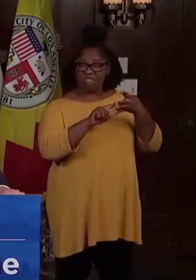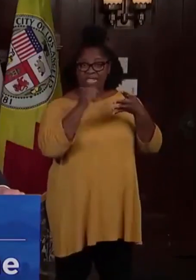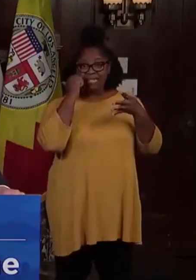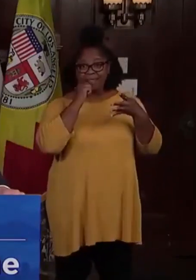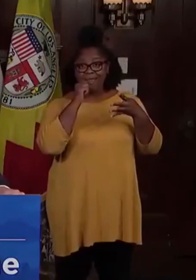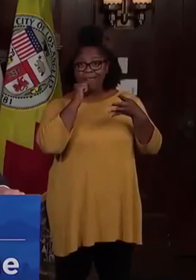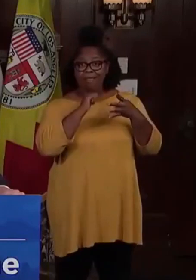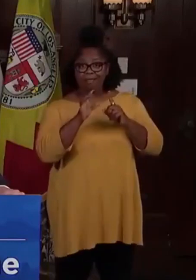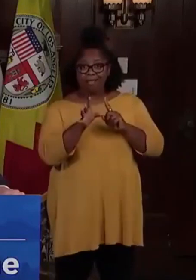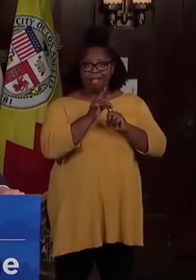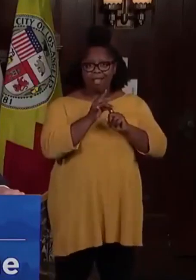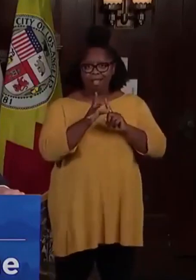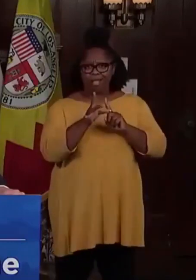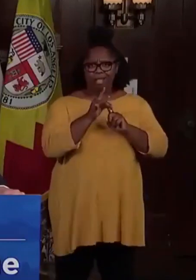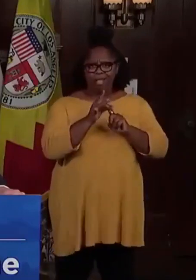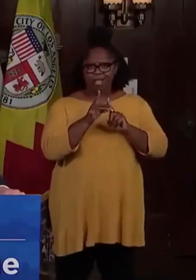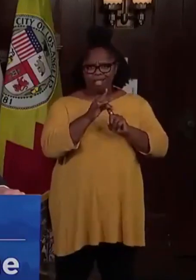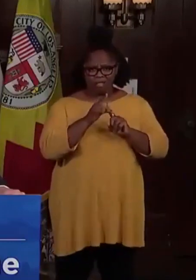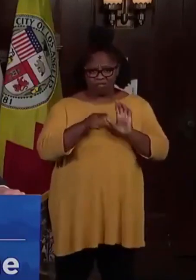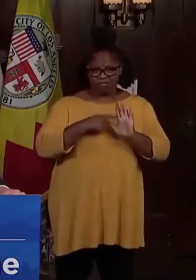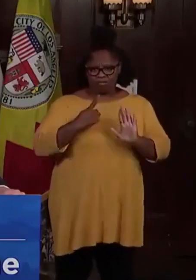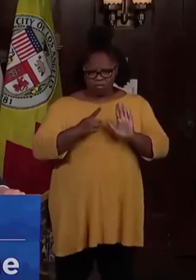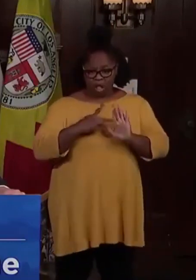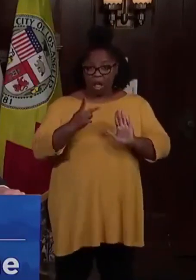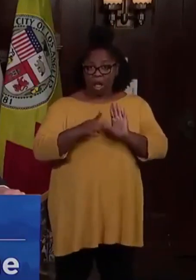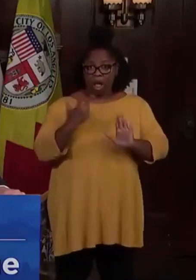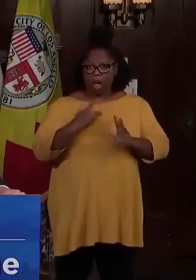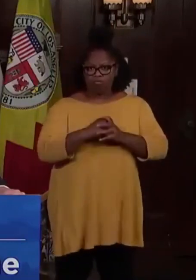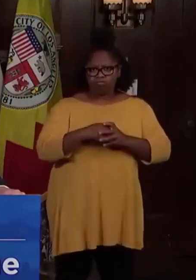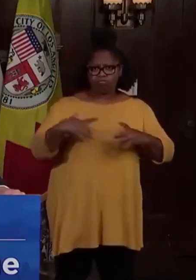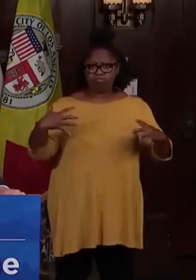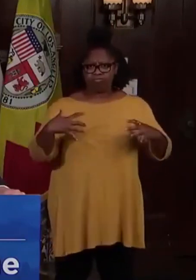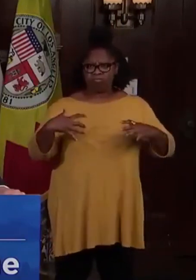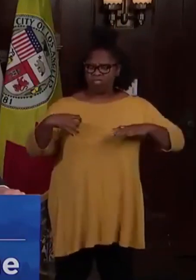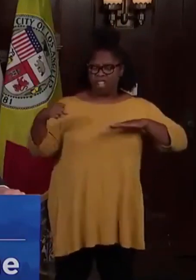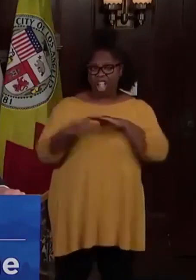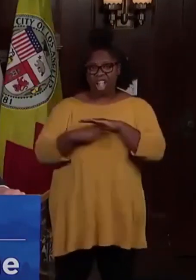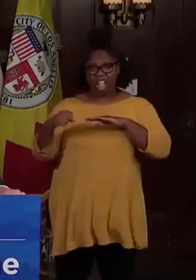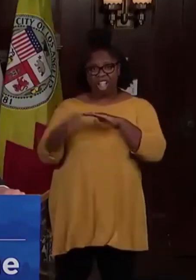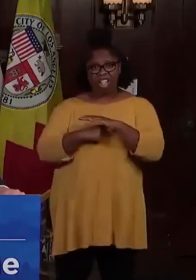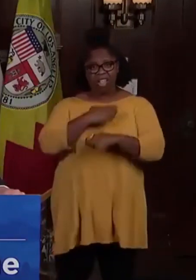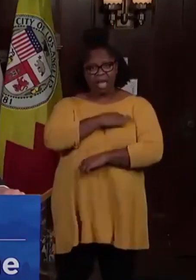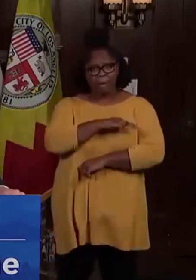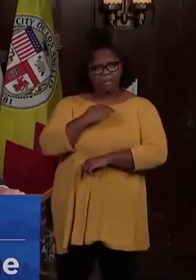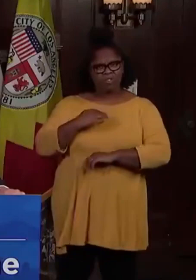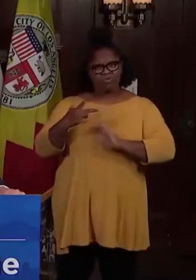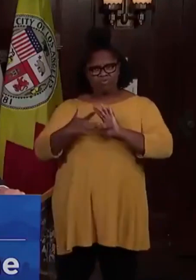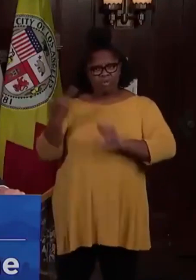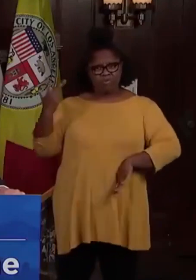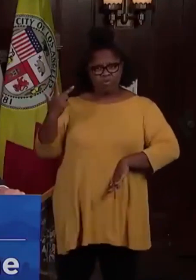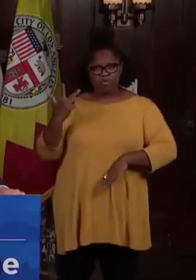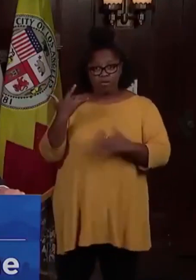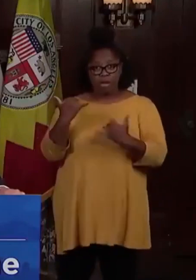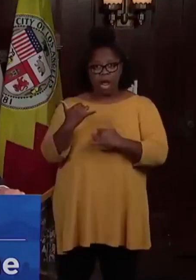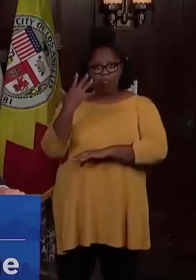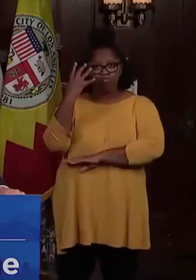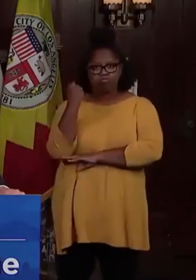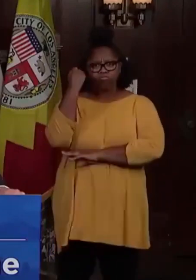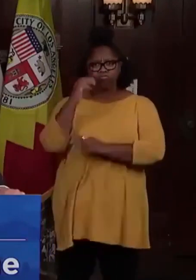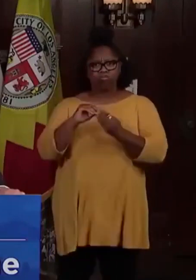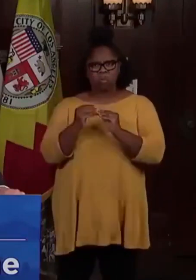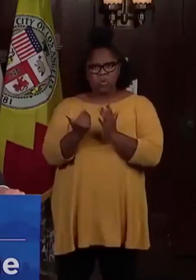have tripled. Our hospitalizations have more than tripled and are at a new peak.